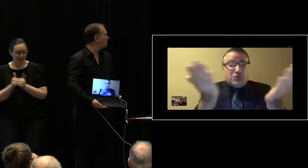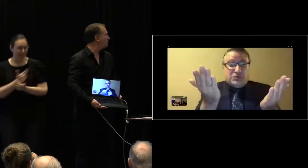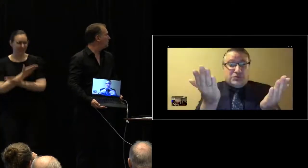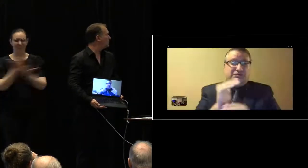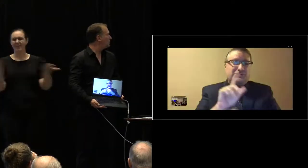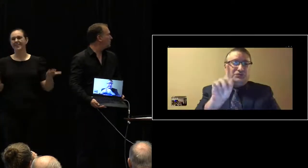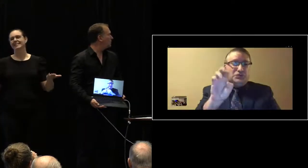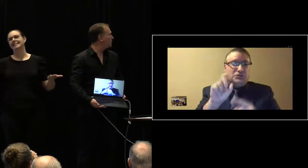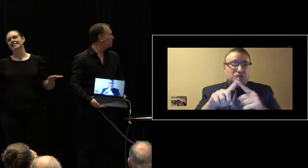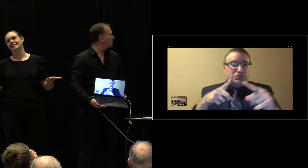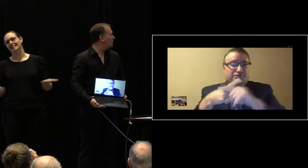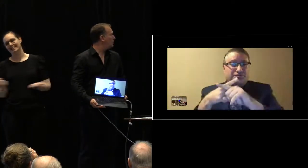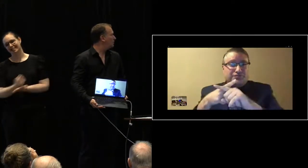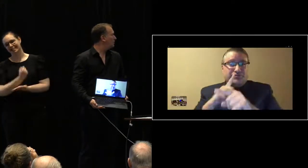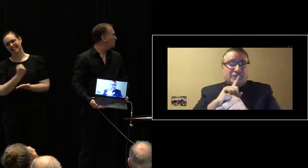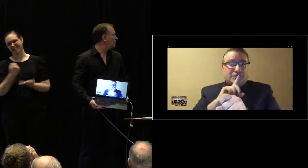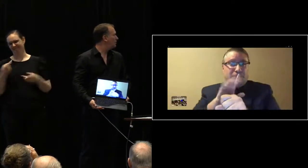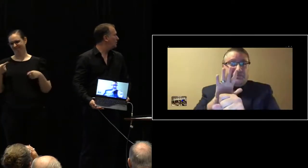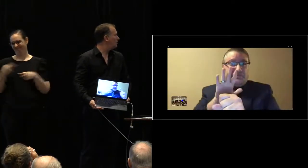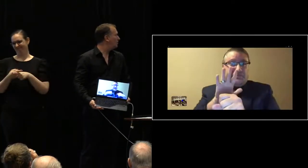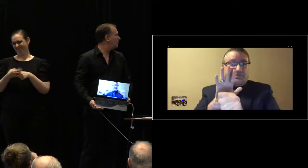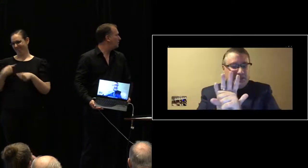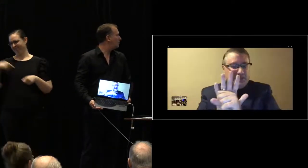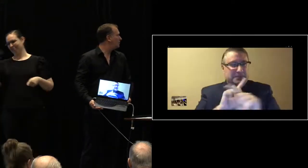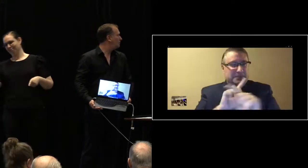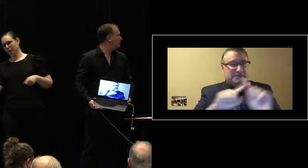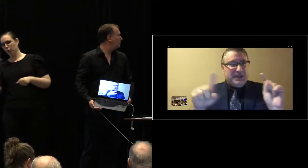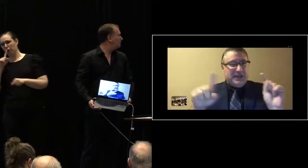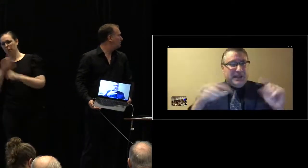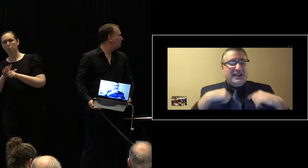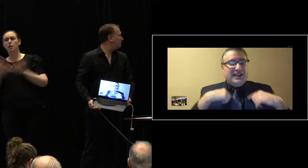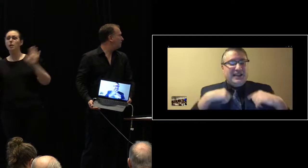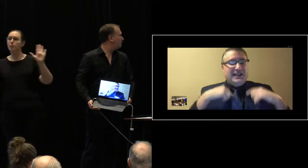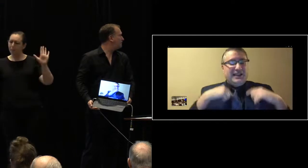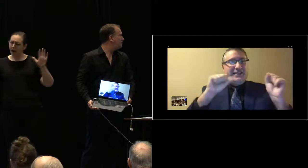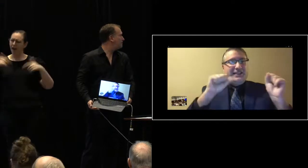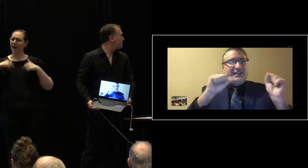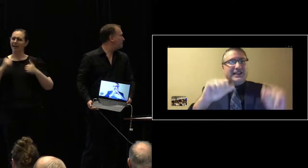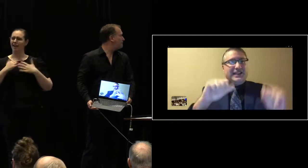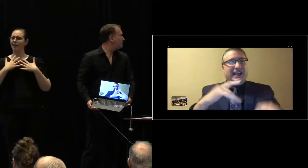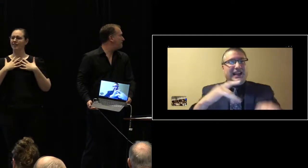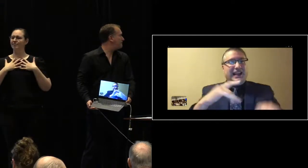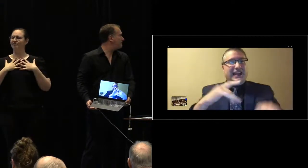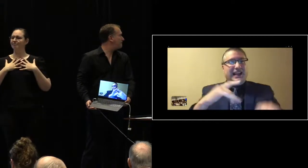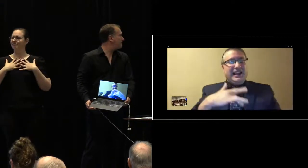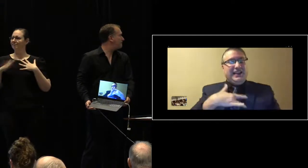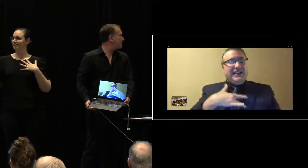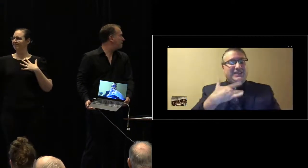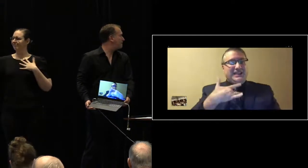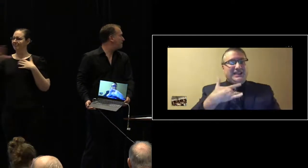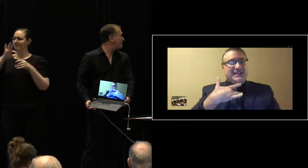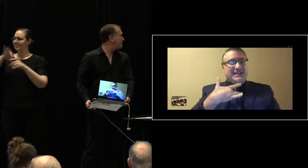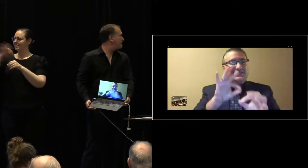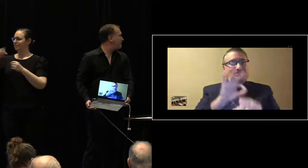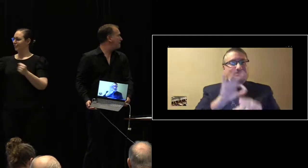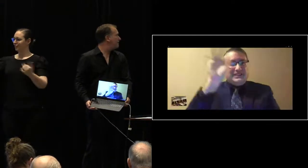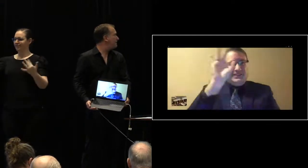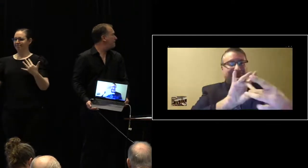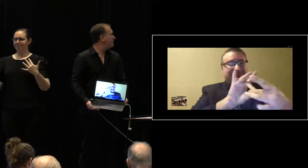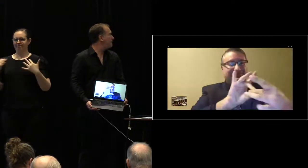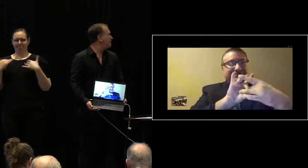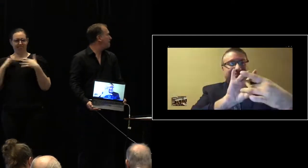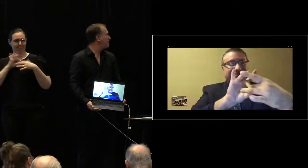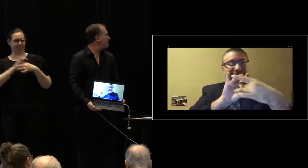person with you all to celebrate. I had competing commitments tonight, but I feel that I am with you all in